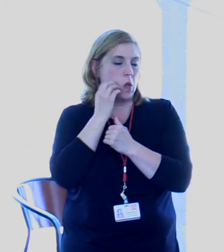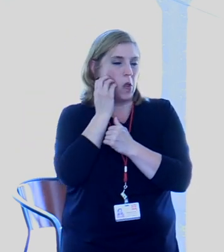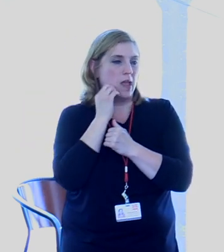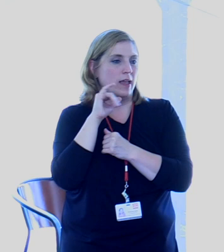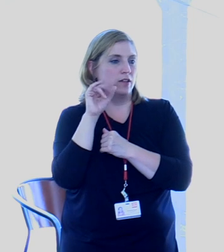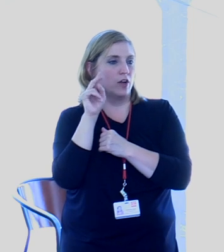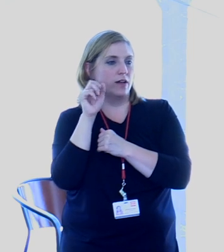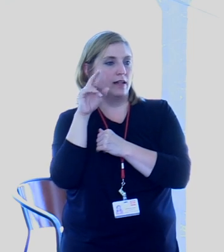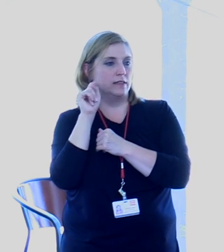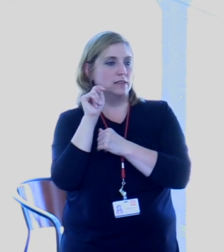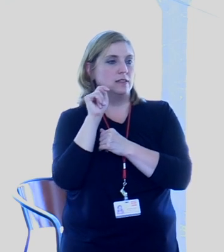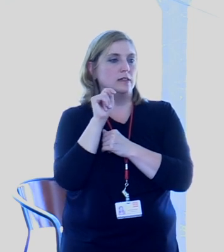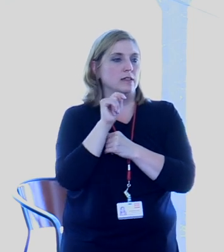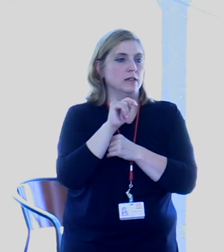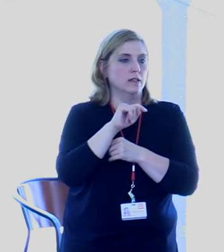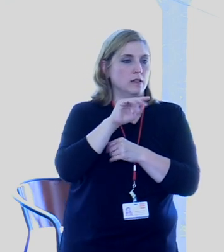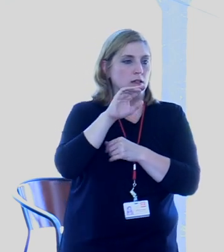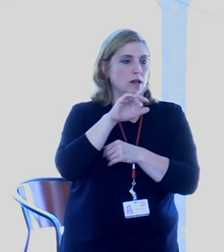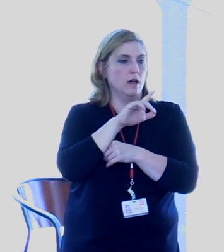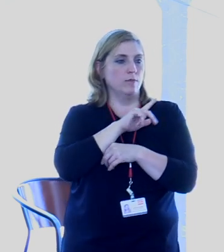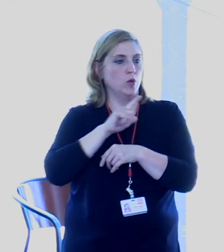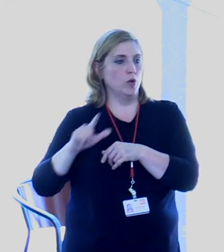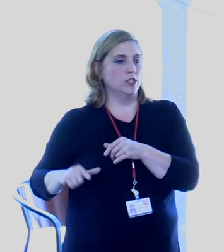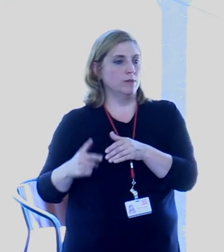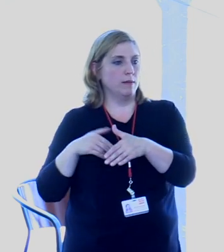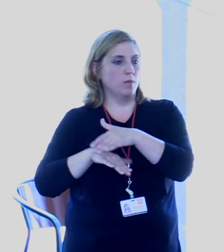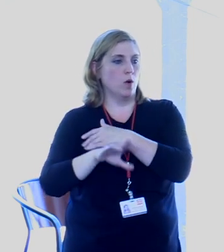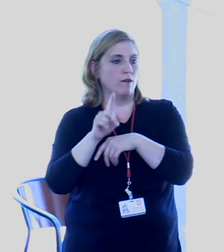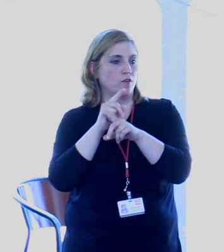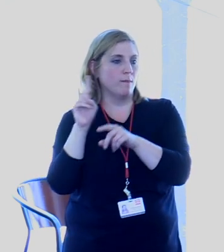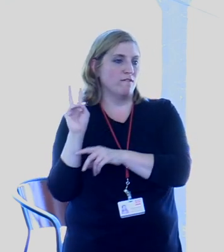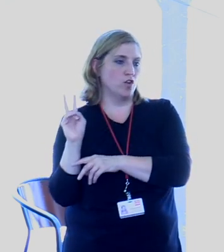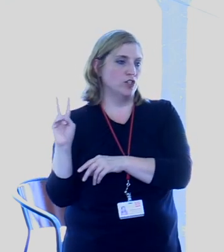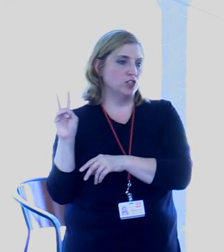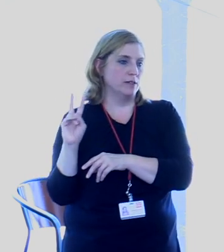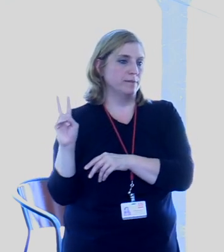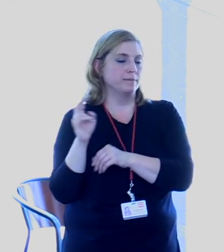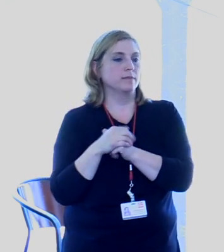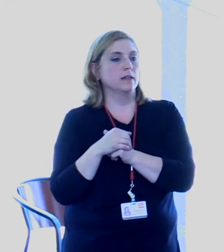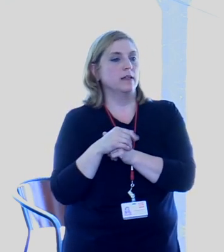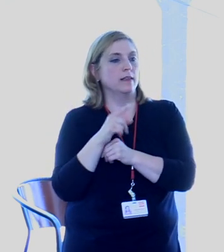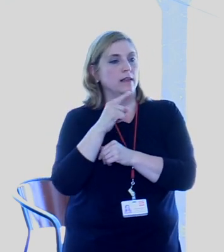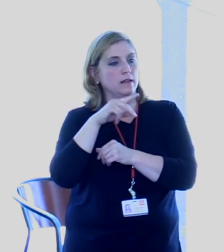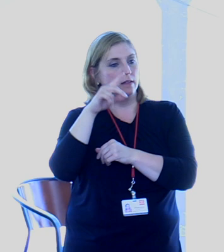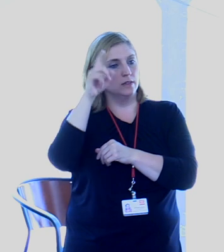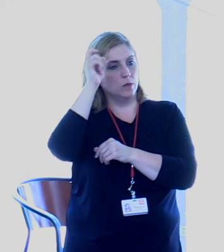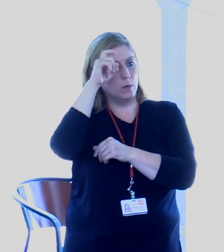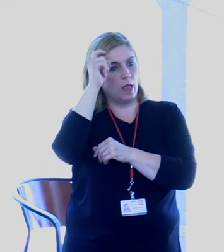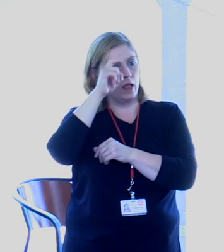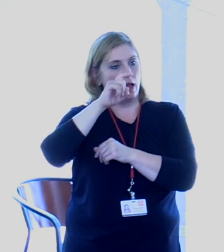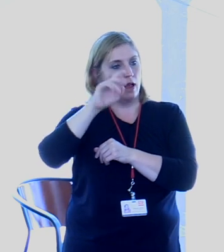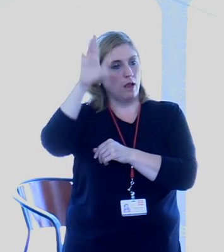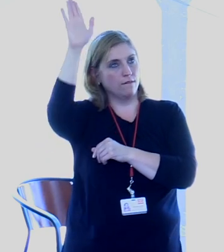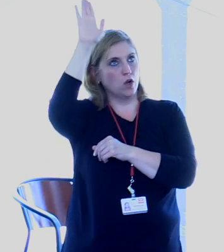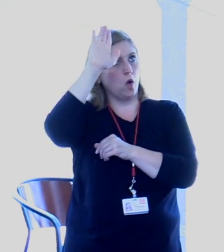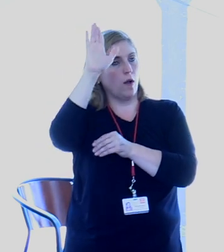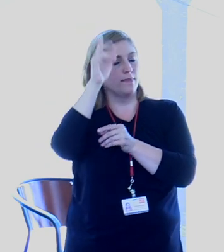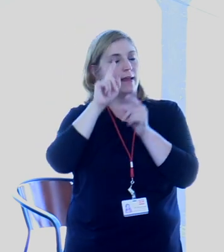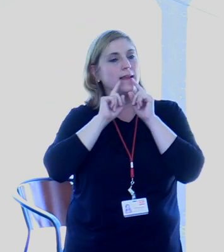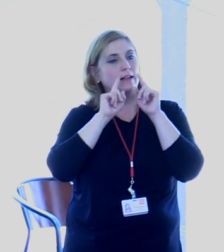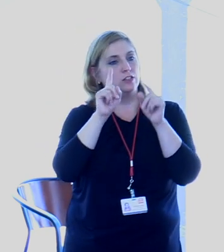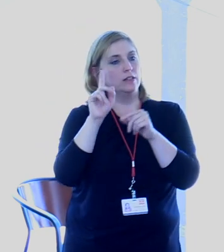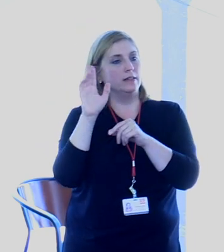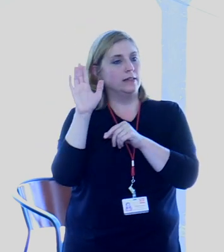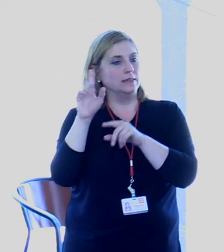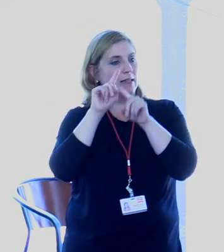incarnate Lord to be born of a virgin. This is the wisdom of God, okay, which has answered its